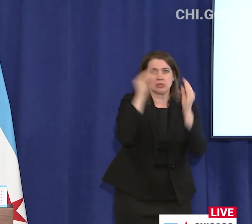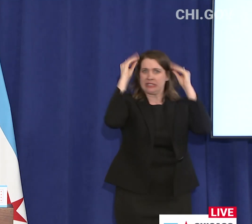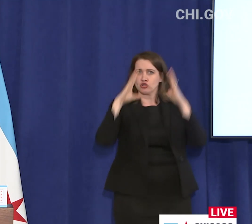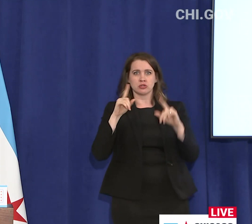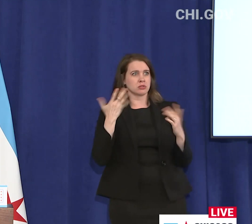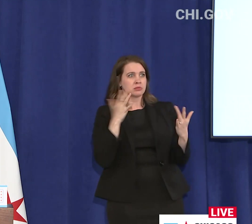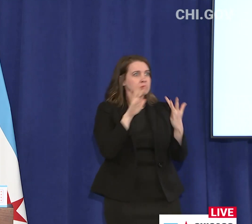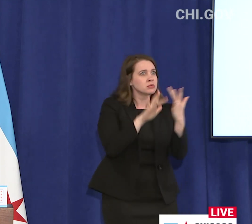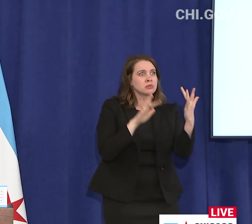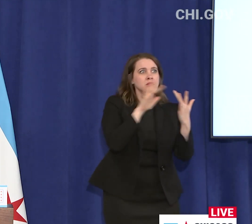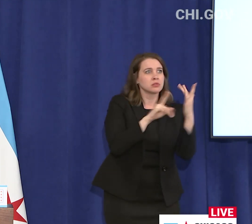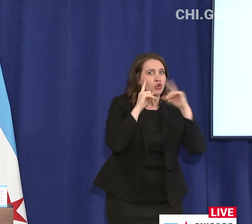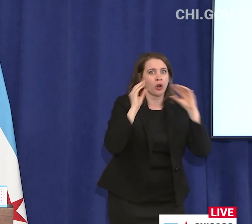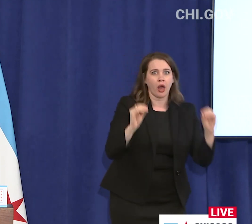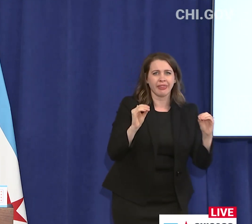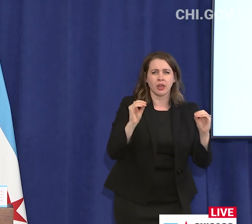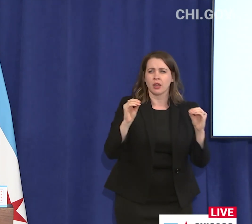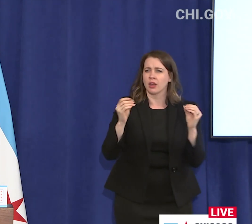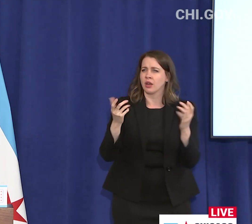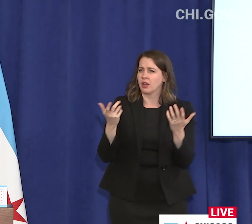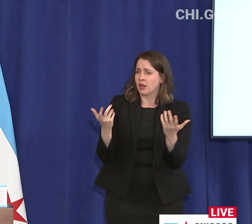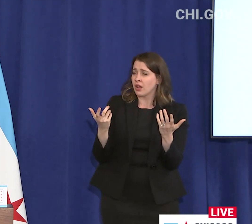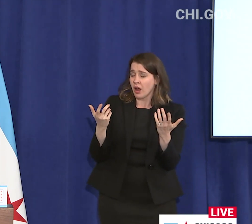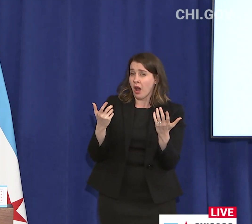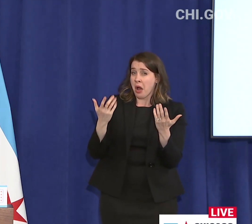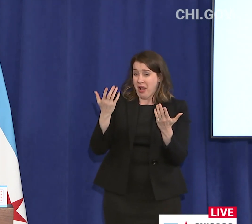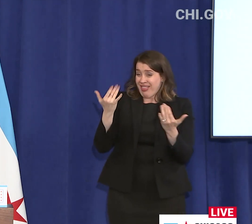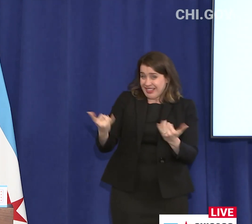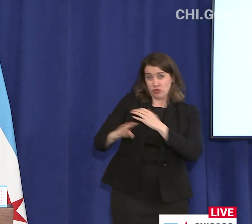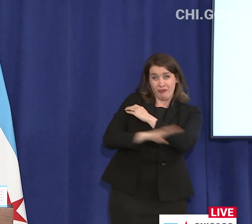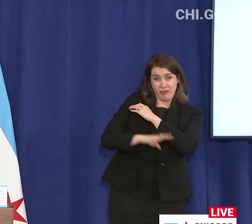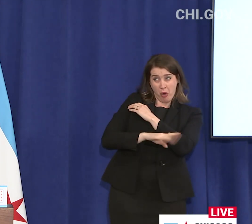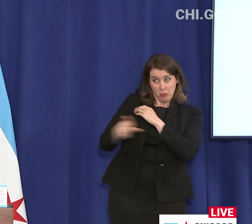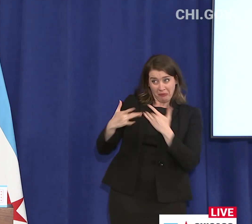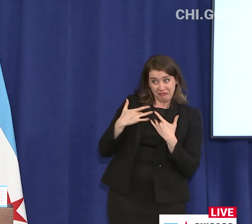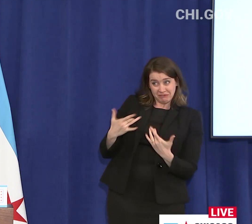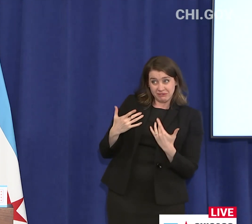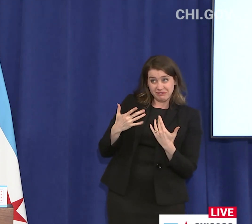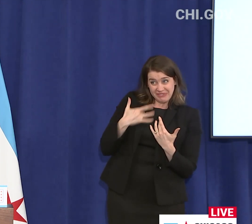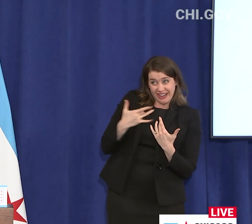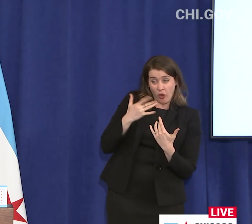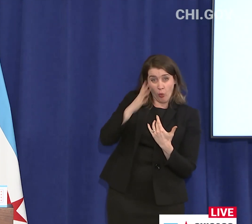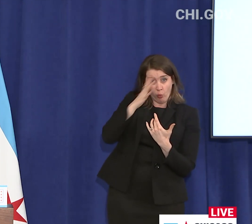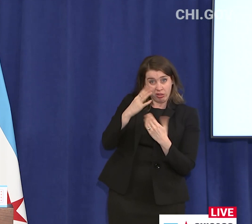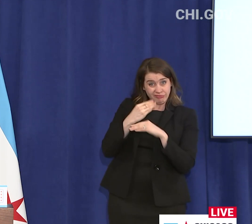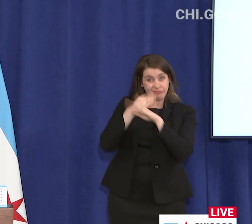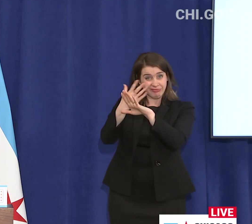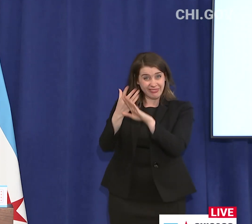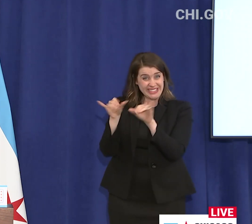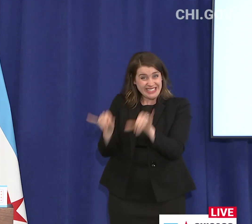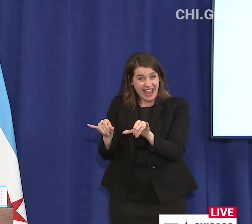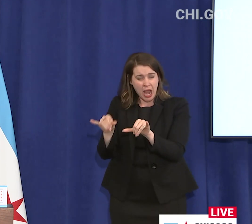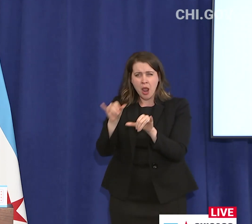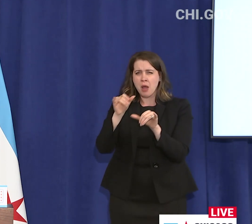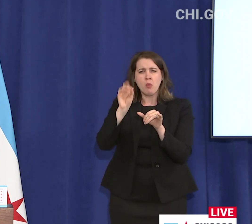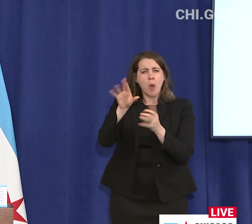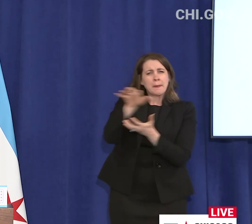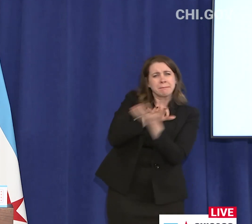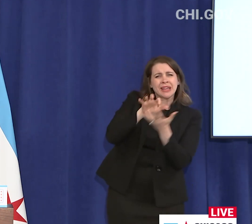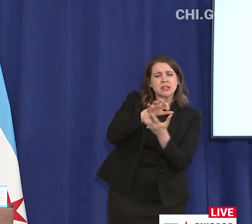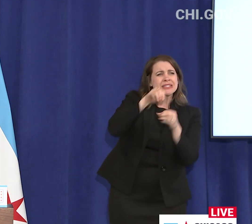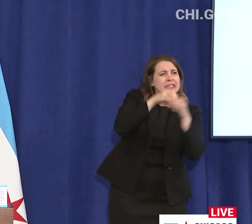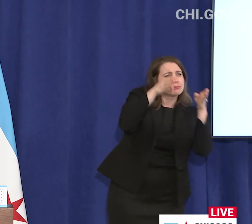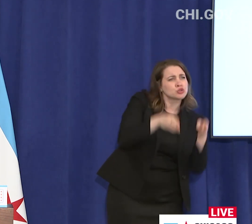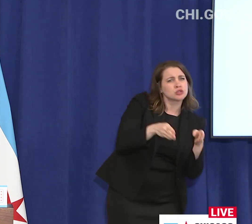hybrid, some kind of remote learning is very likely in the fall? Well, look, I think this is a very tough circumstance. I